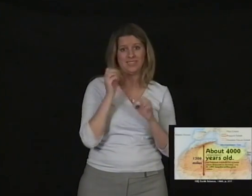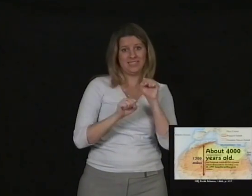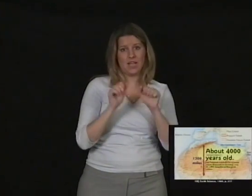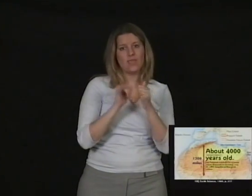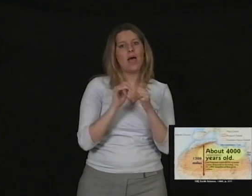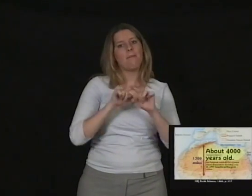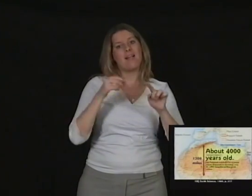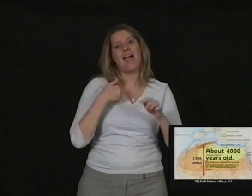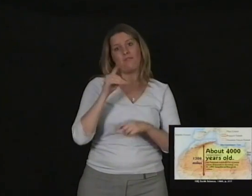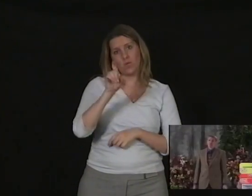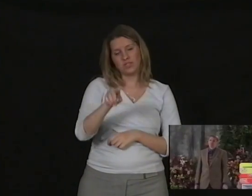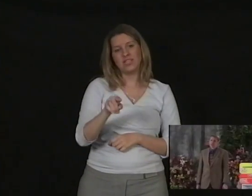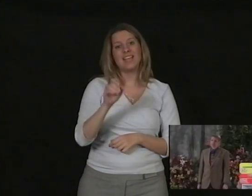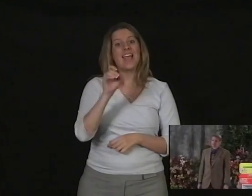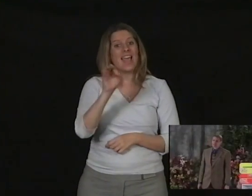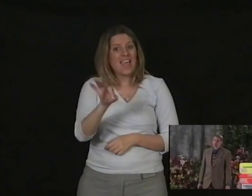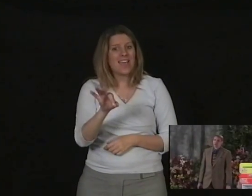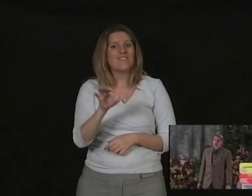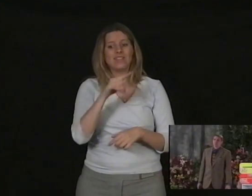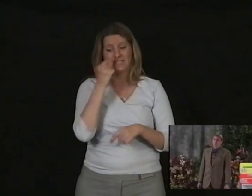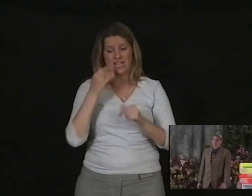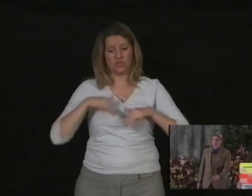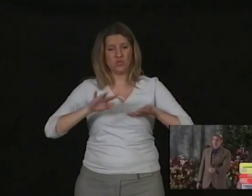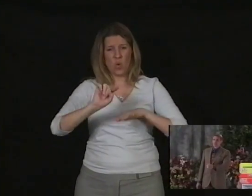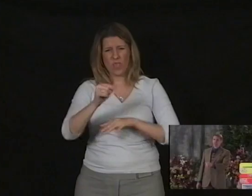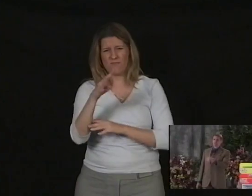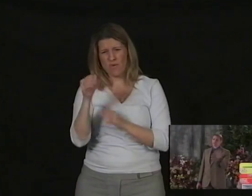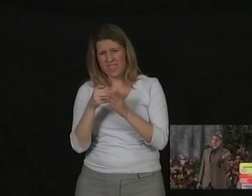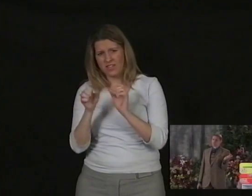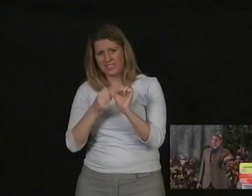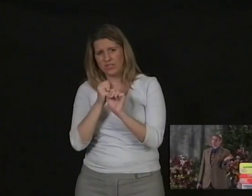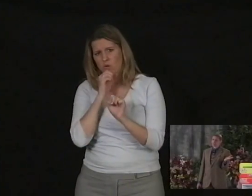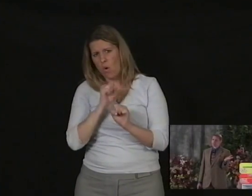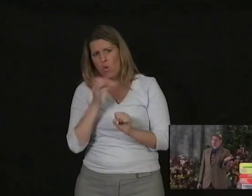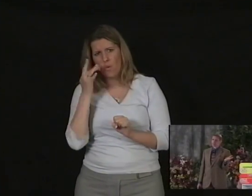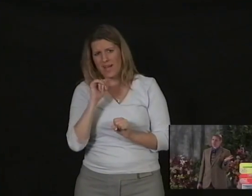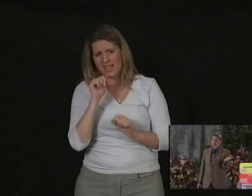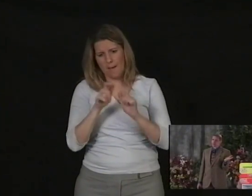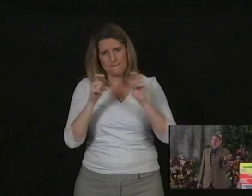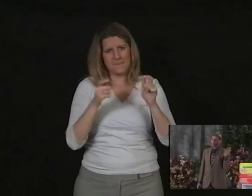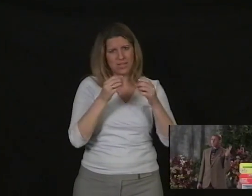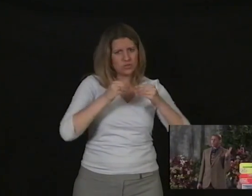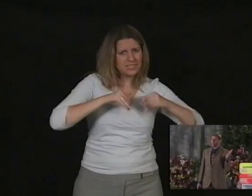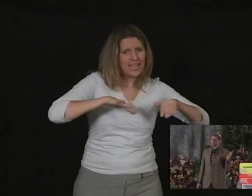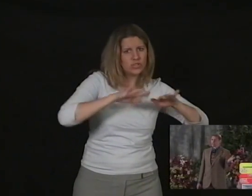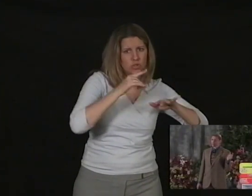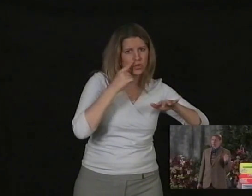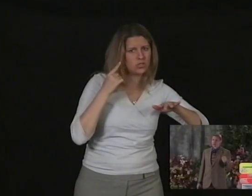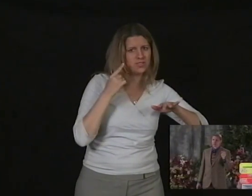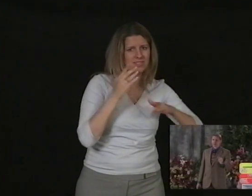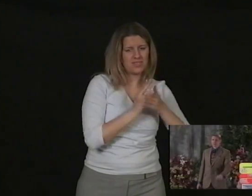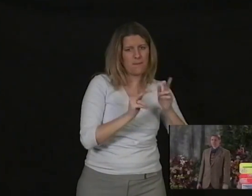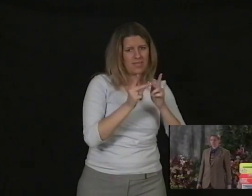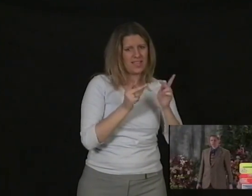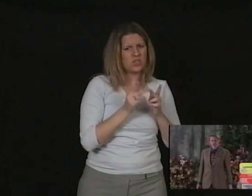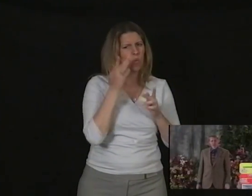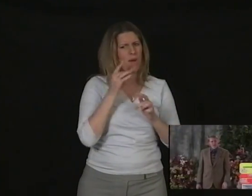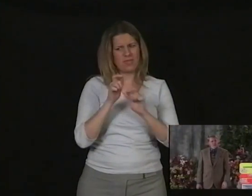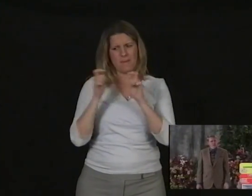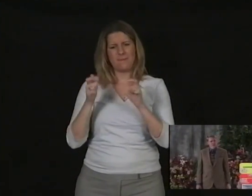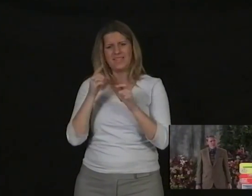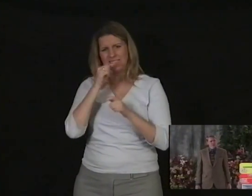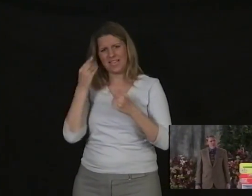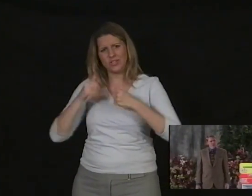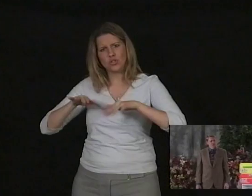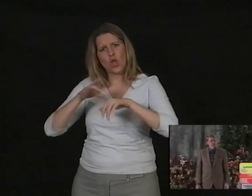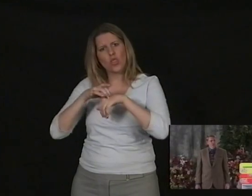question. If the Sahara is only 4,000 years old, why don't we have a bigger desert someplace? Why would the biggest desert on Earth be less than 4,000